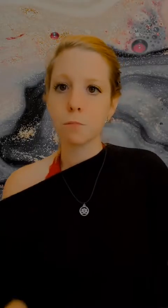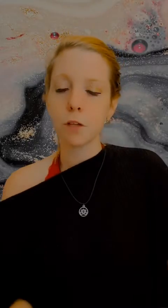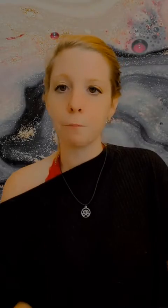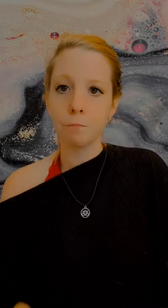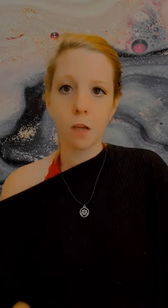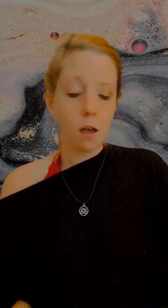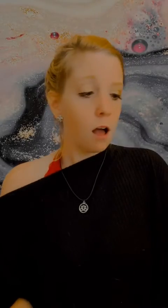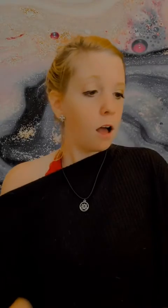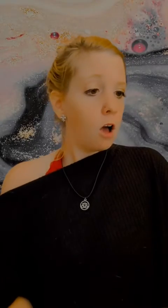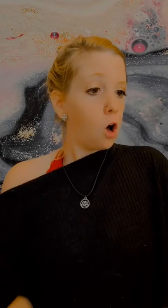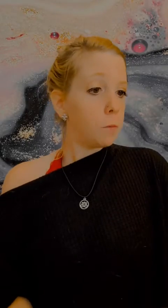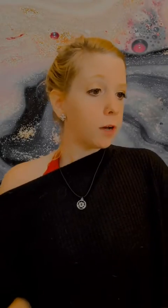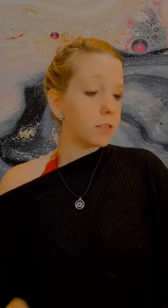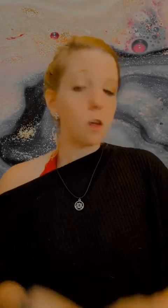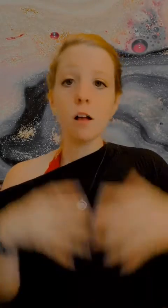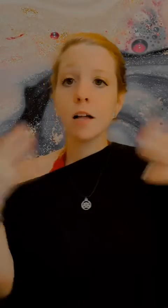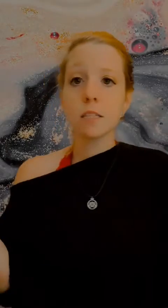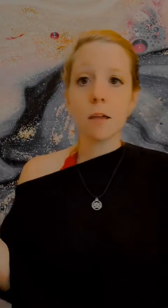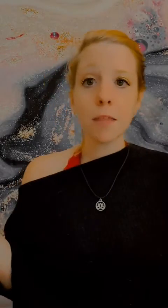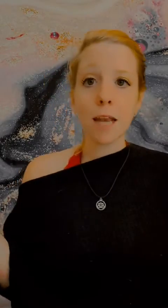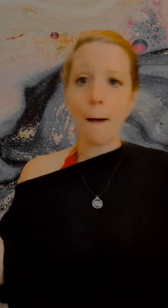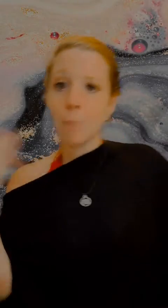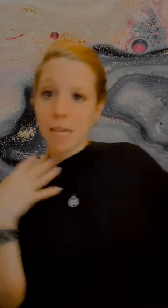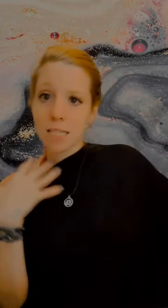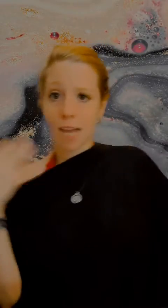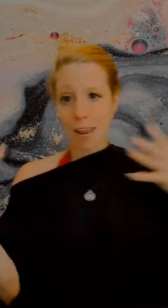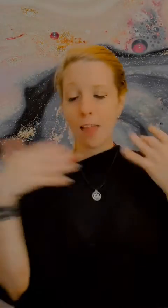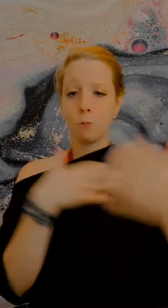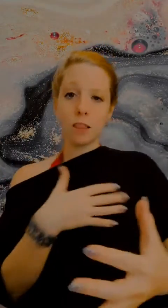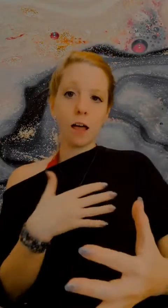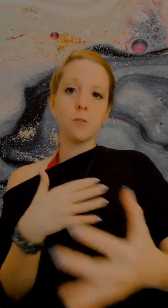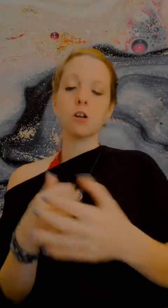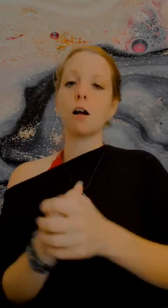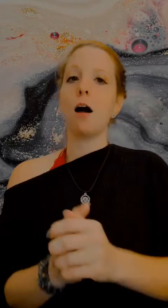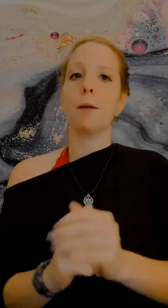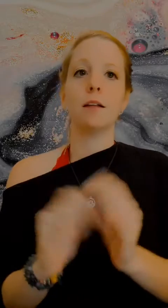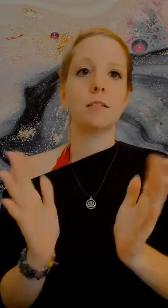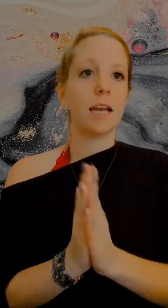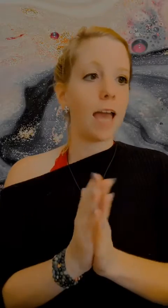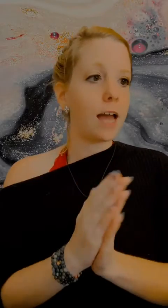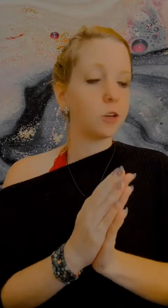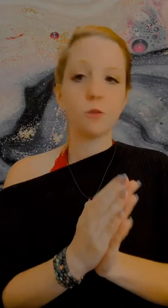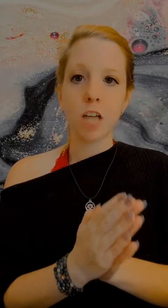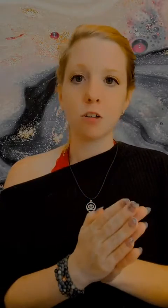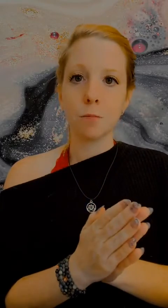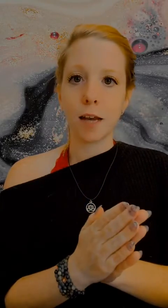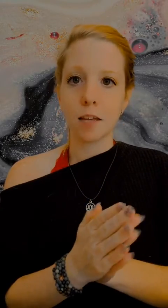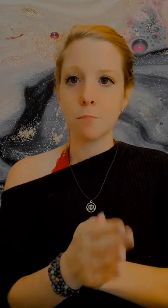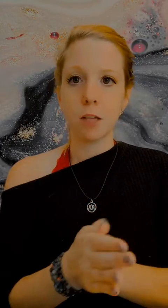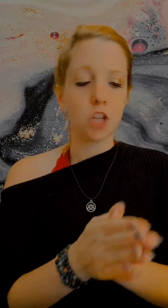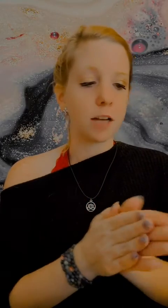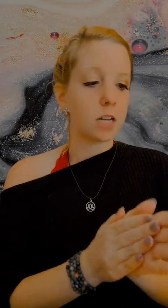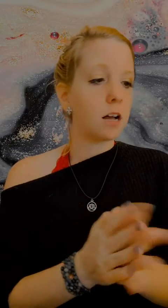So hope you guys all got something amazing out of that. Would love your comments. Again, you can reach out to me at